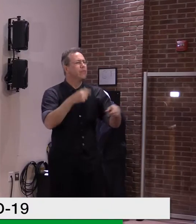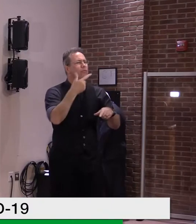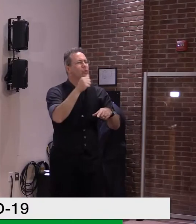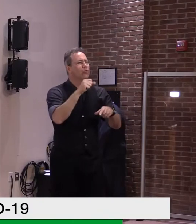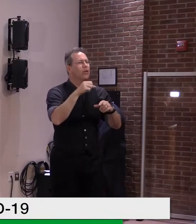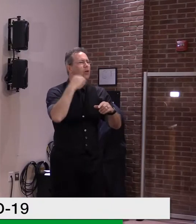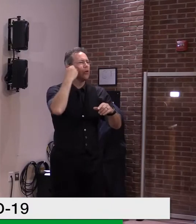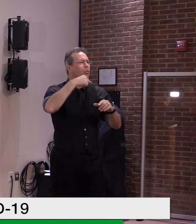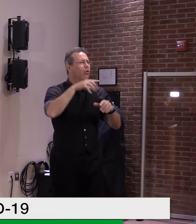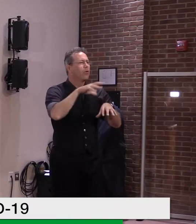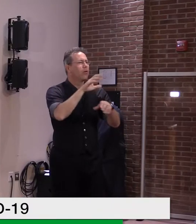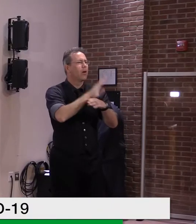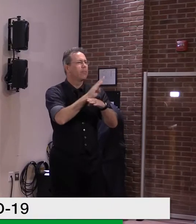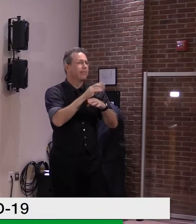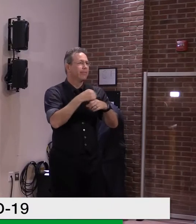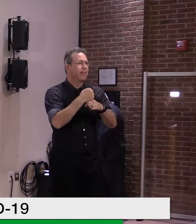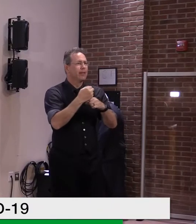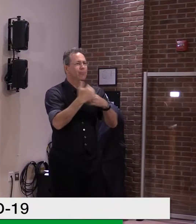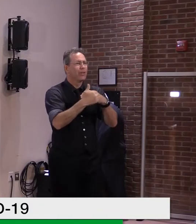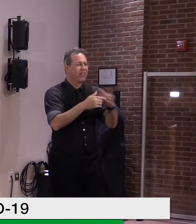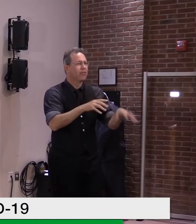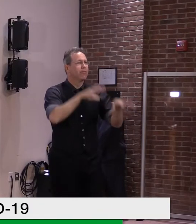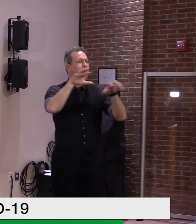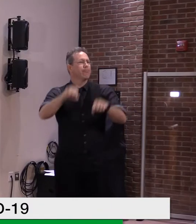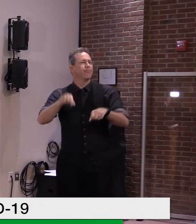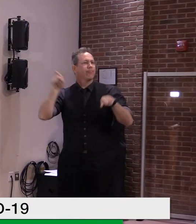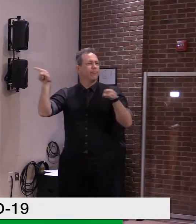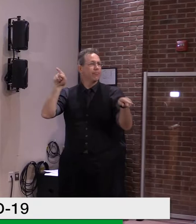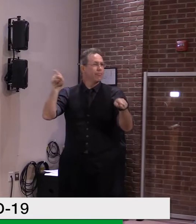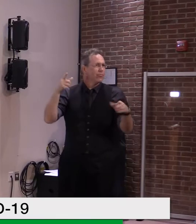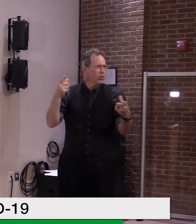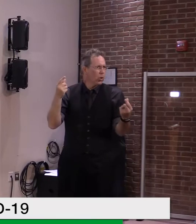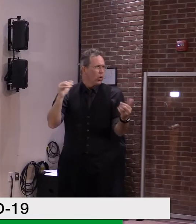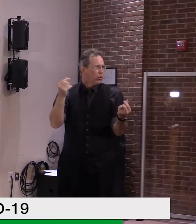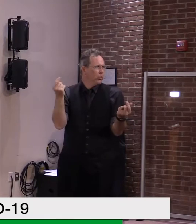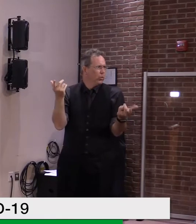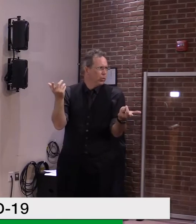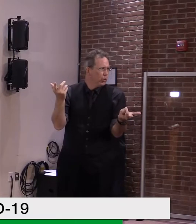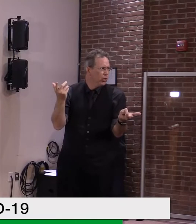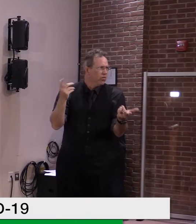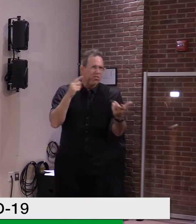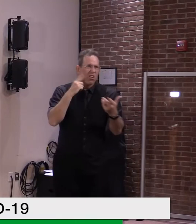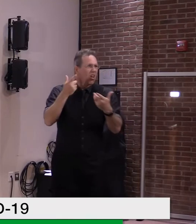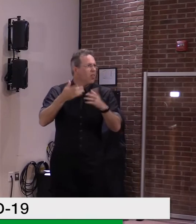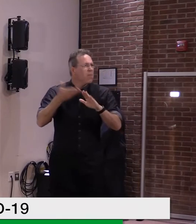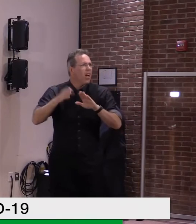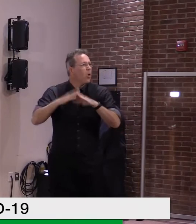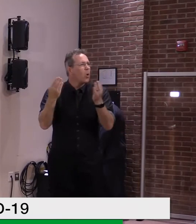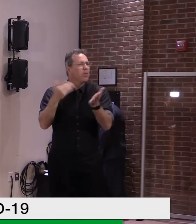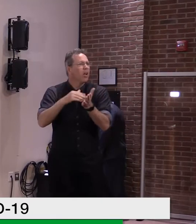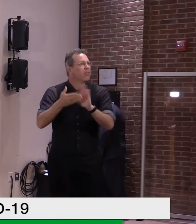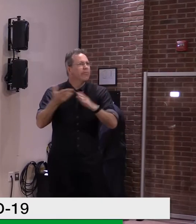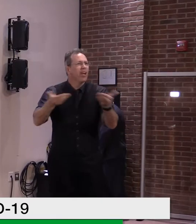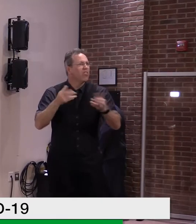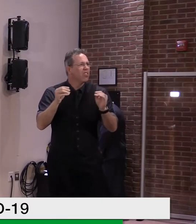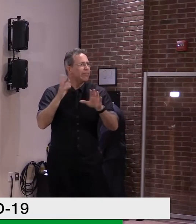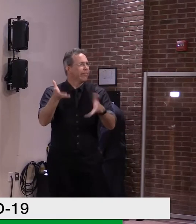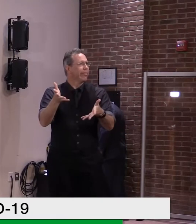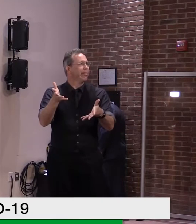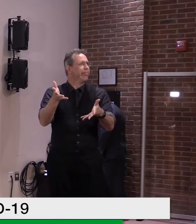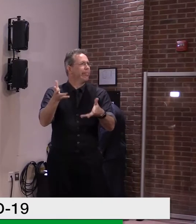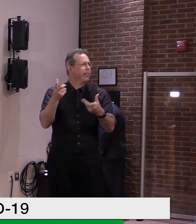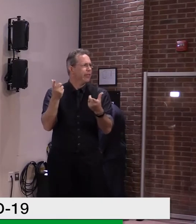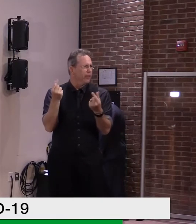Cup is, I believe, we'll find that it's their obligation to get the best deal they possibly